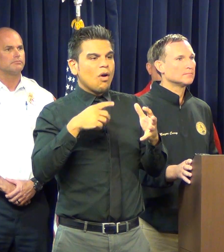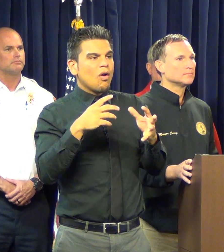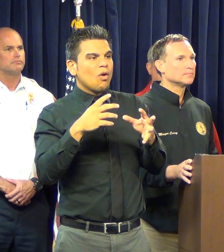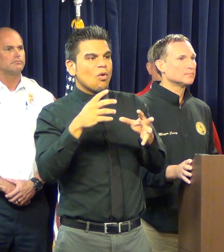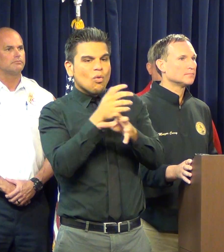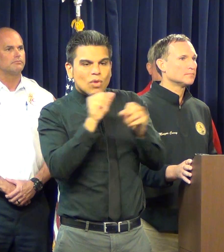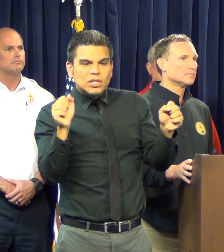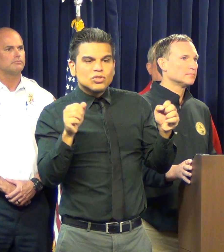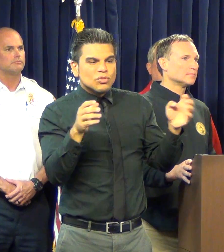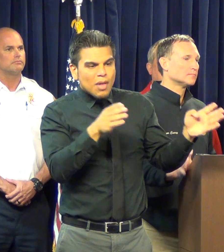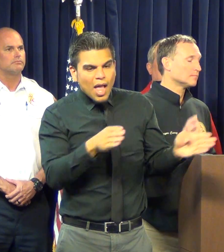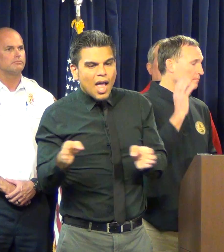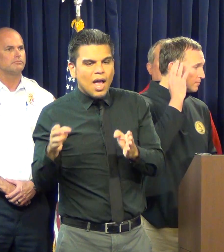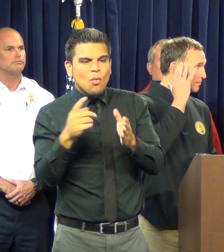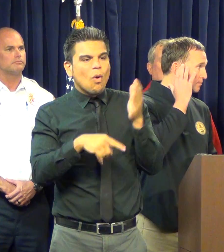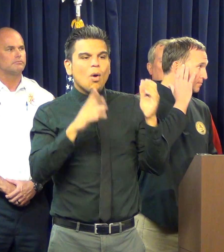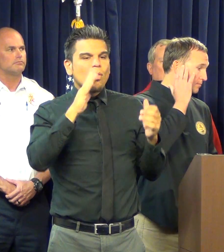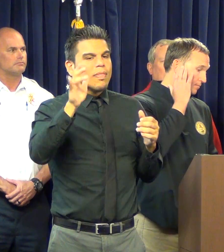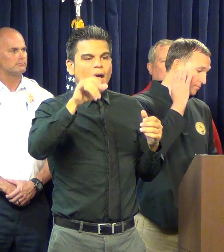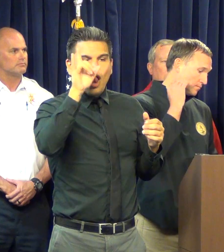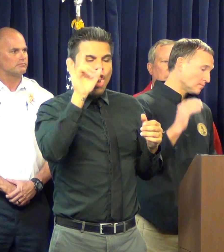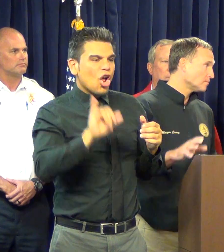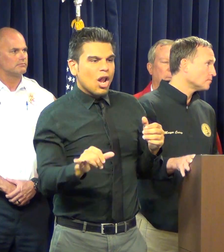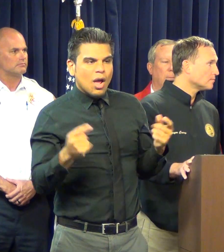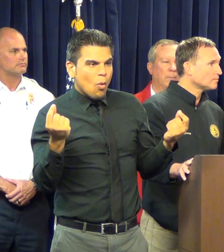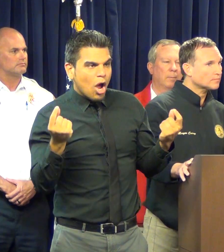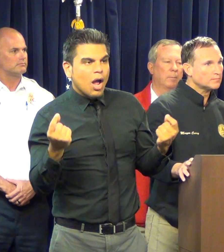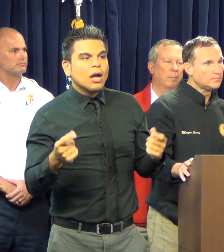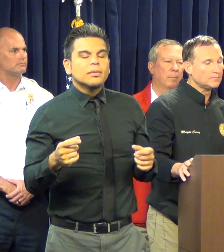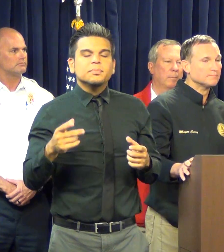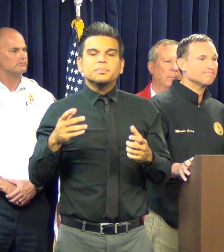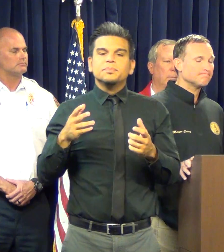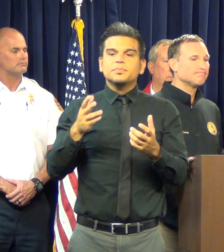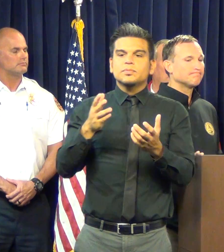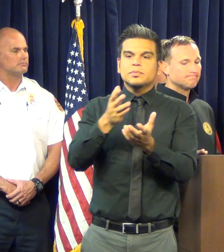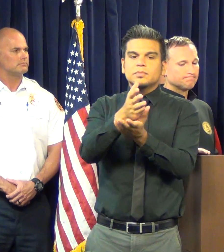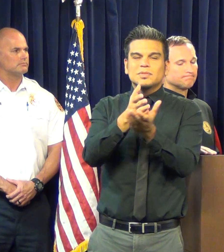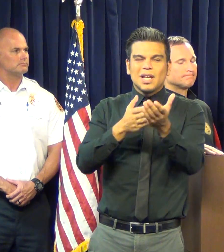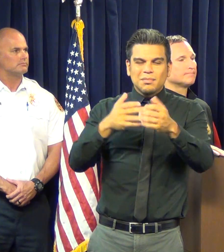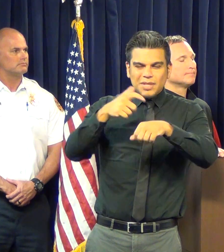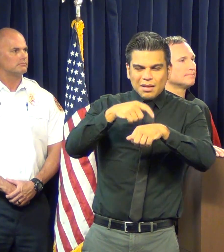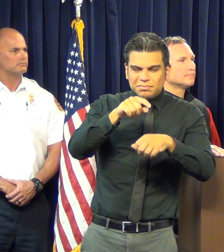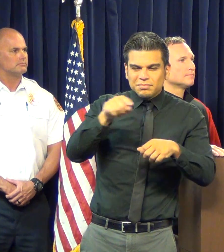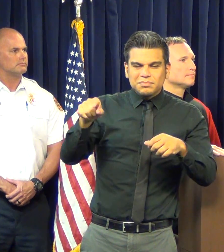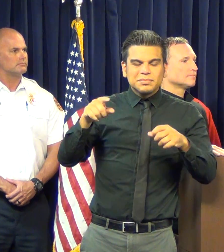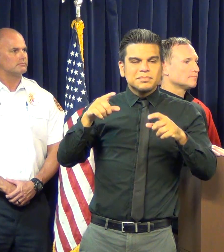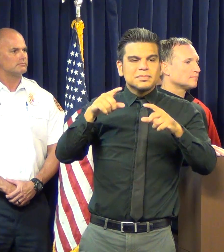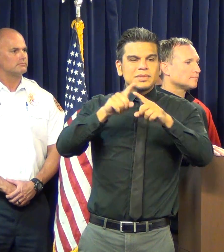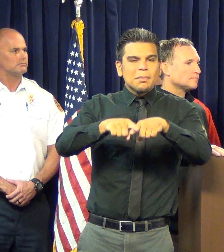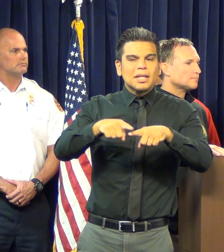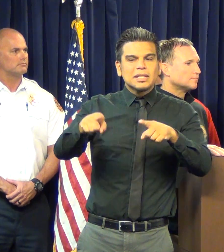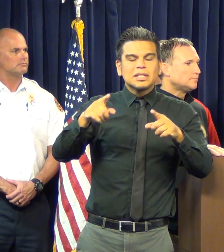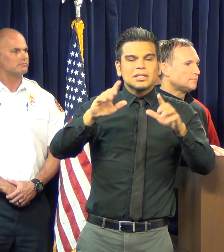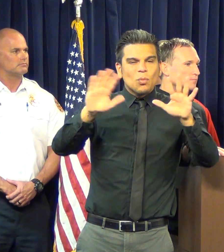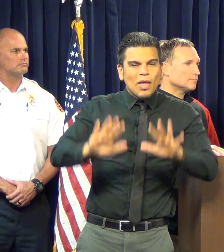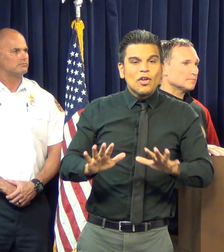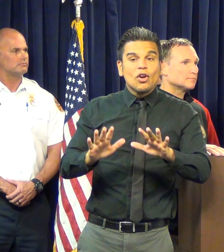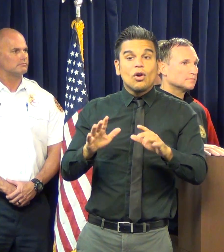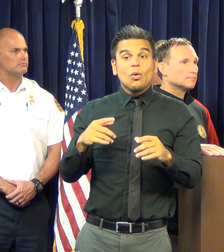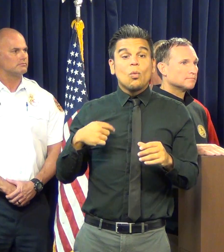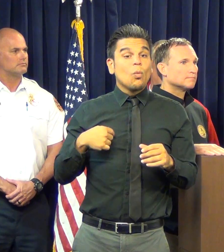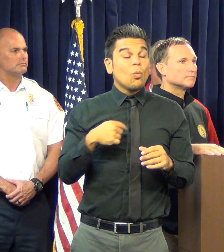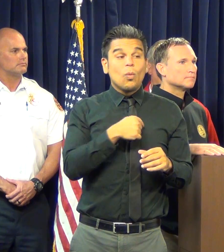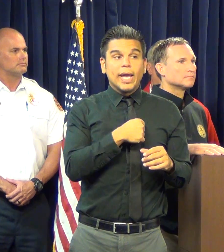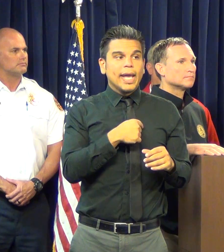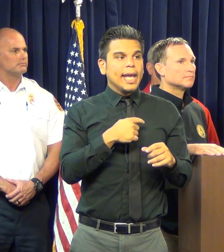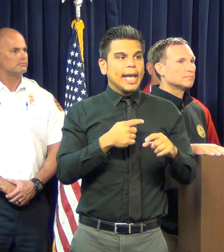that's necessary? I mean, what does that look like? So there will be a period of time based on, the weather, where we will not be